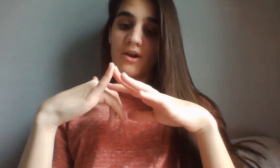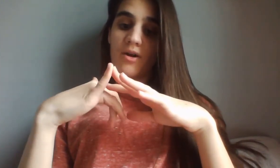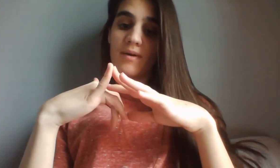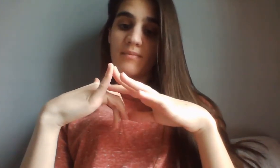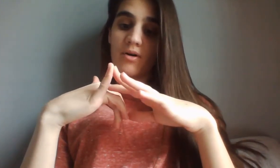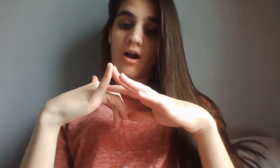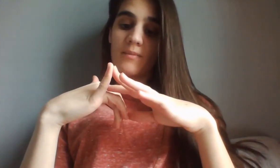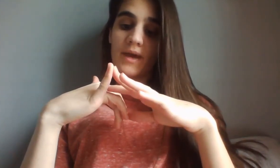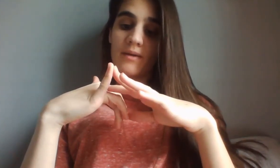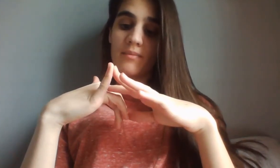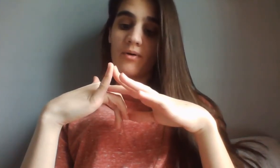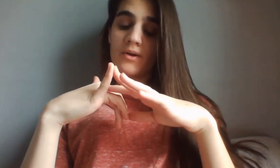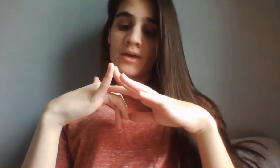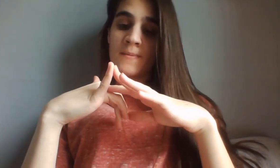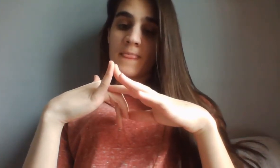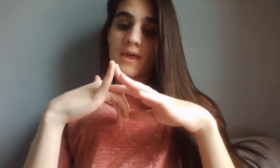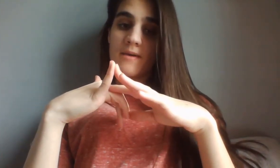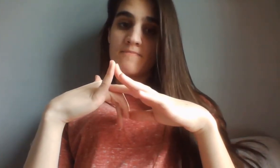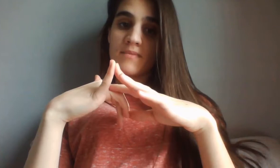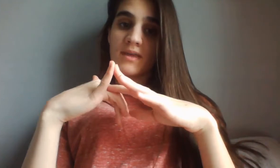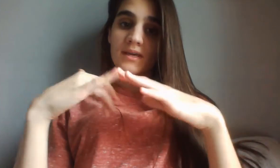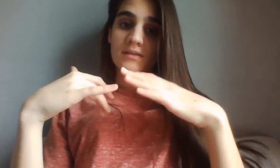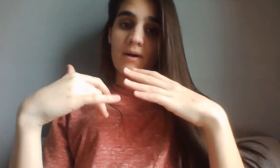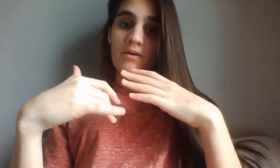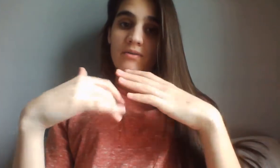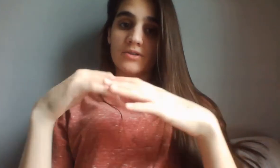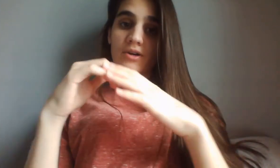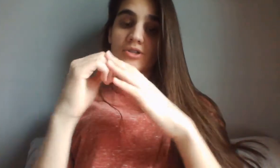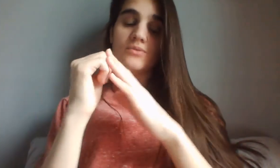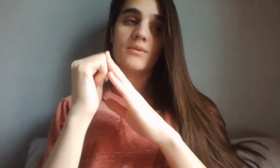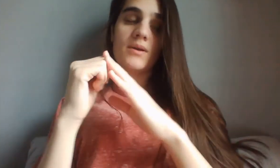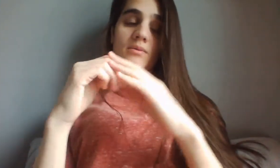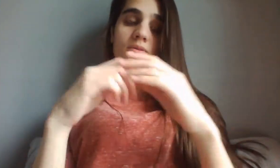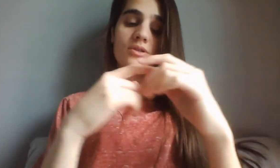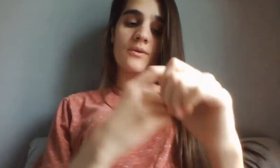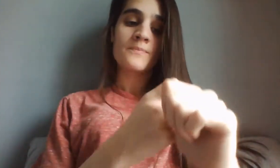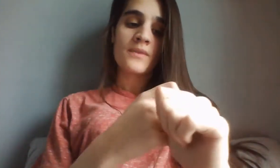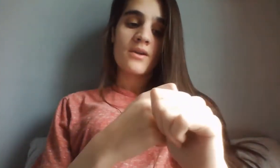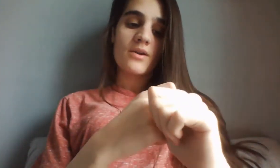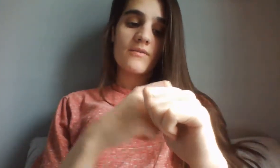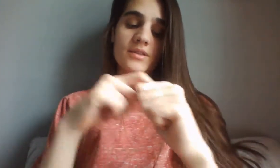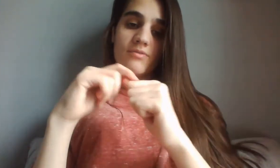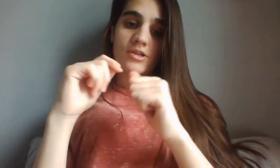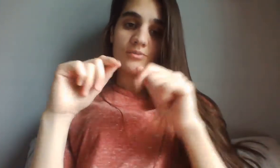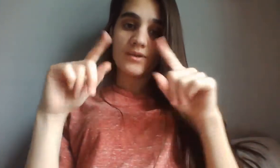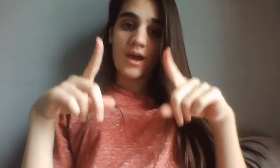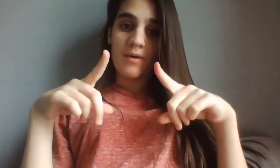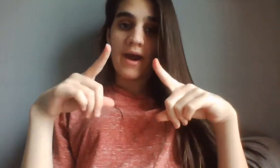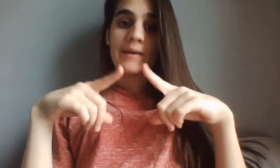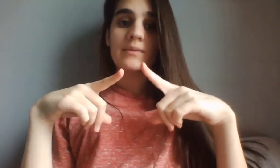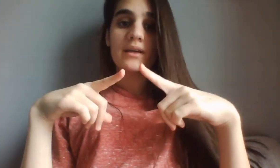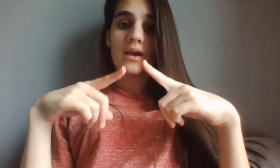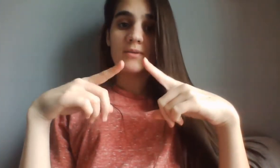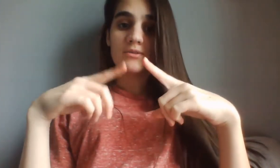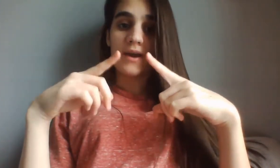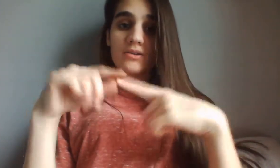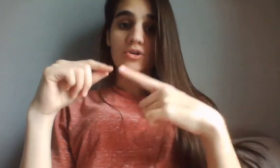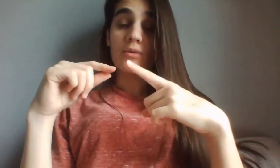her a bit more calm again, but I think it's about her interactions with the people. So her interaction with Emma, I'm playing Emma, so I can talk about